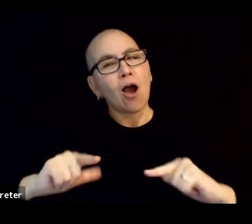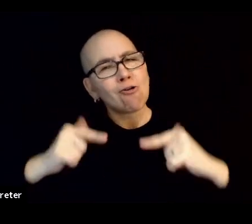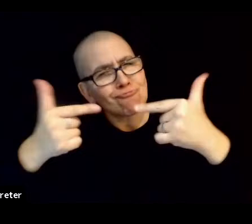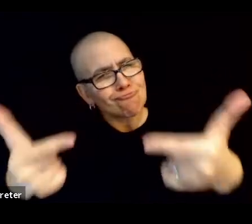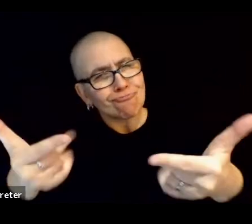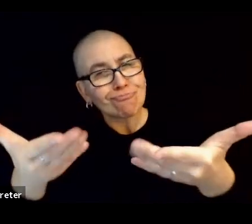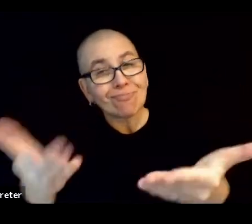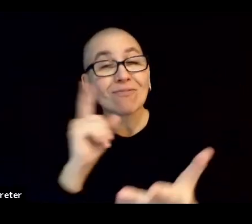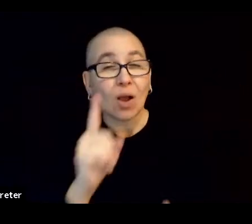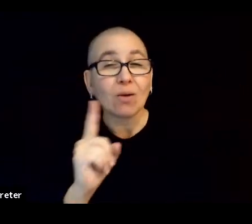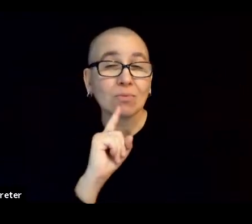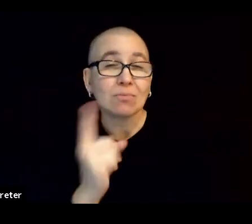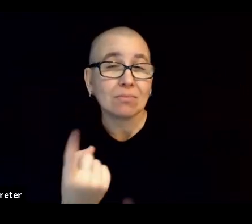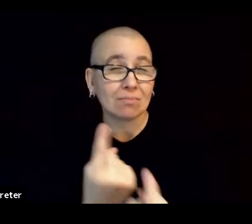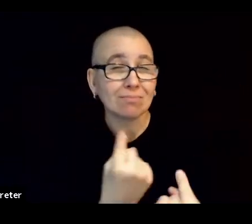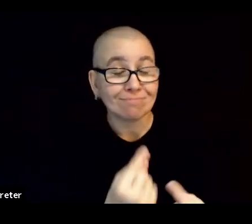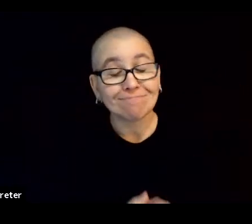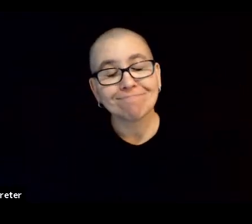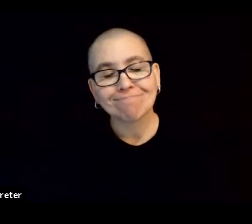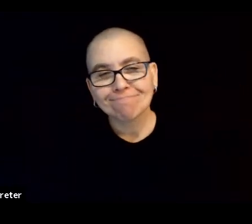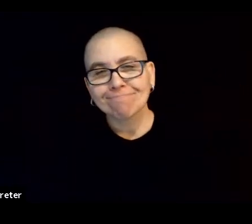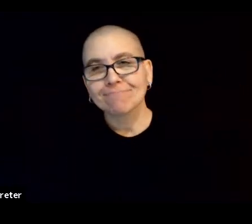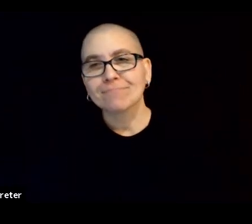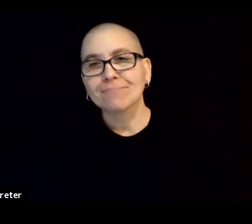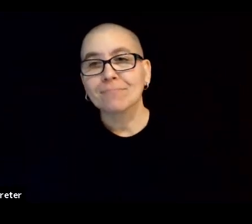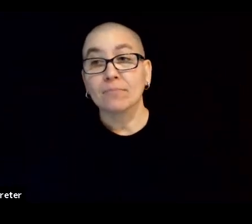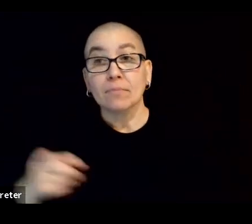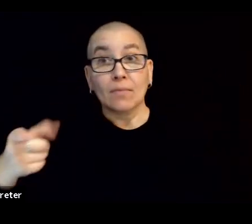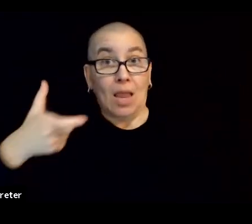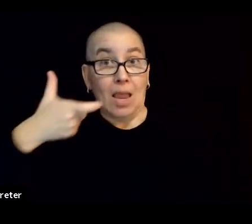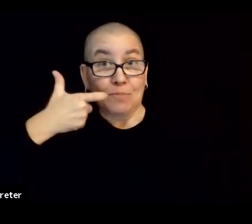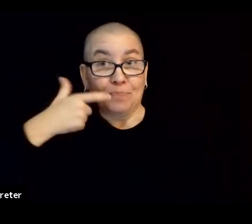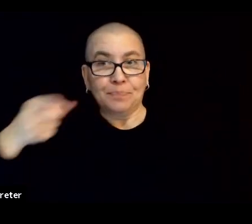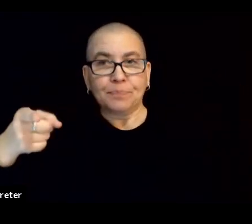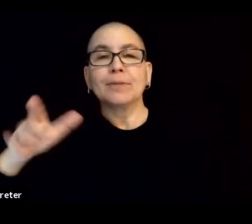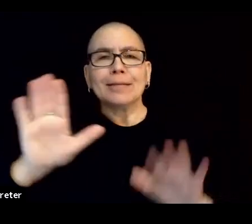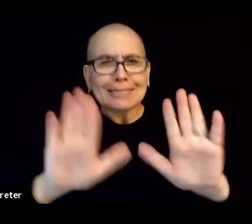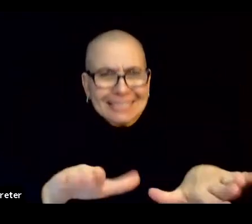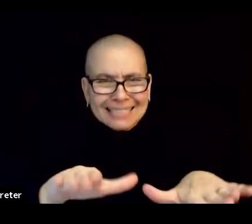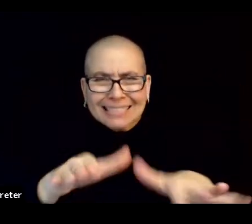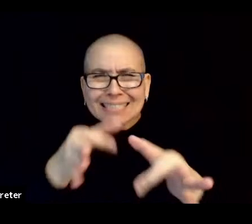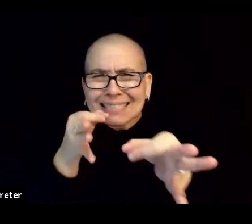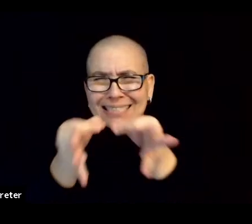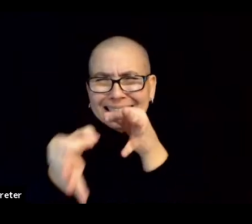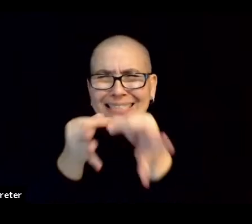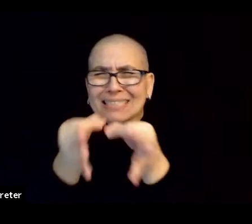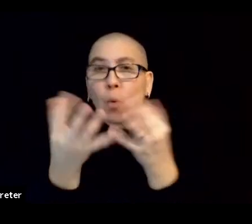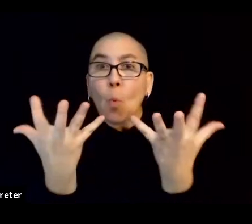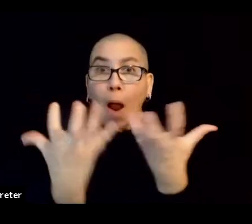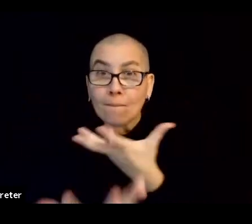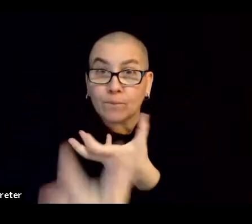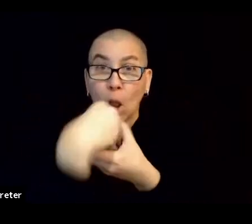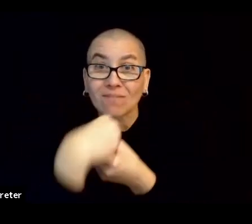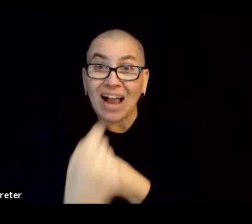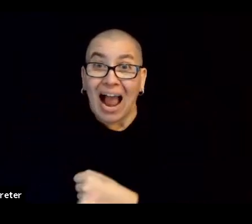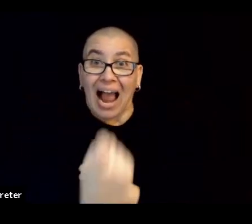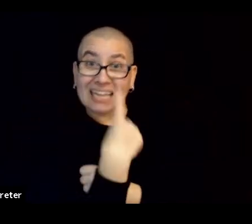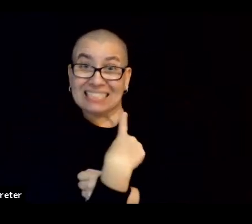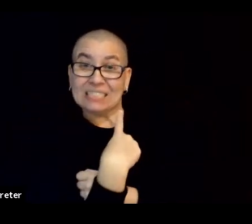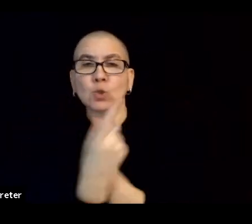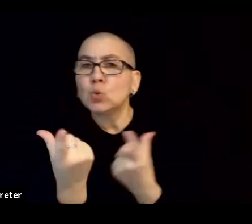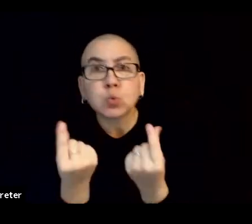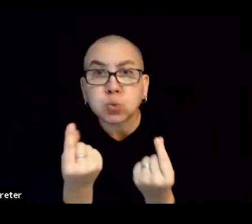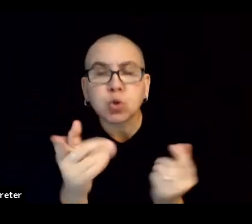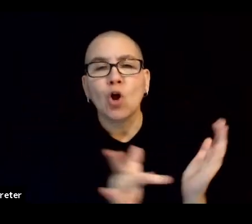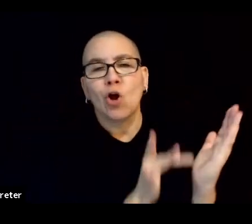At this time, I would like to remind everyone, in order to ask a question, press star, then the number 1 on your telephone keypad.